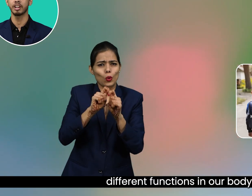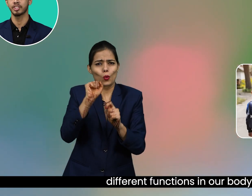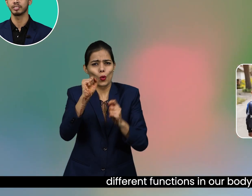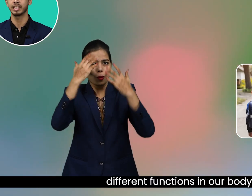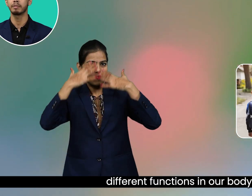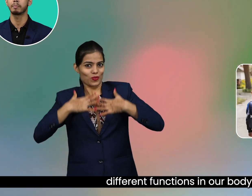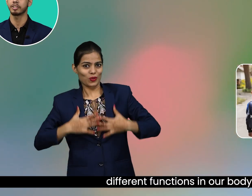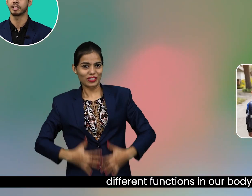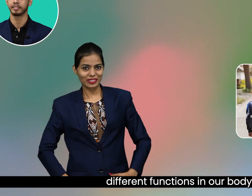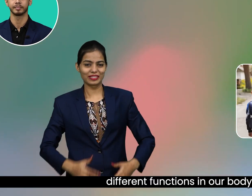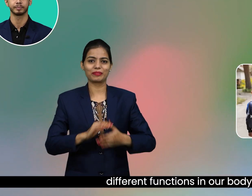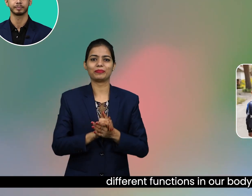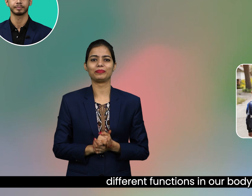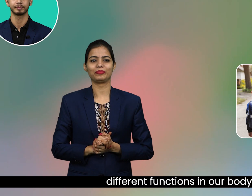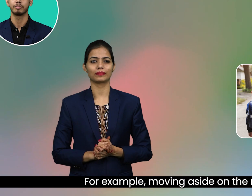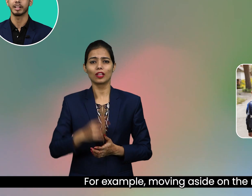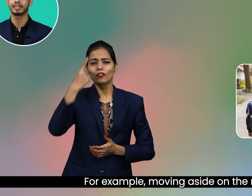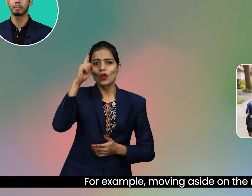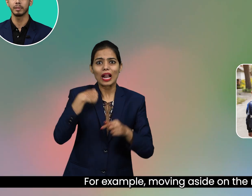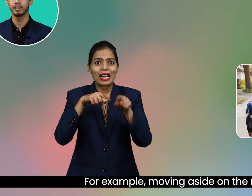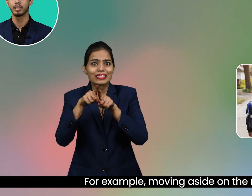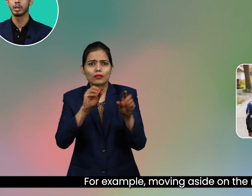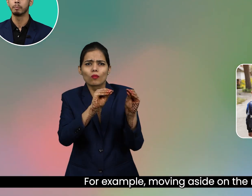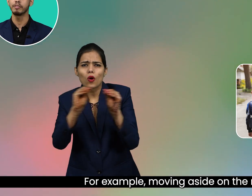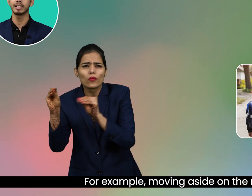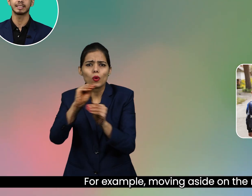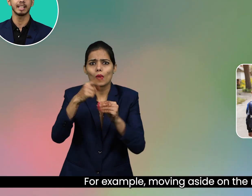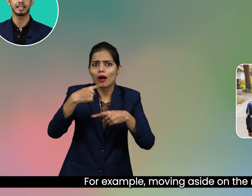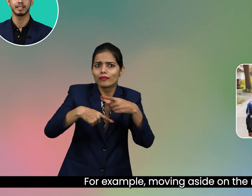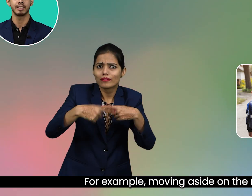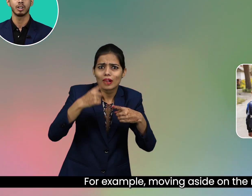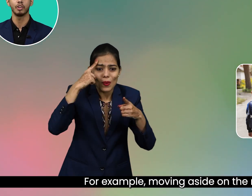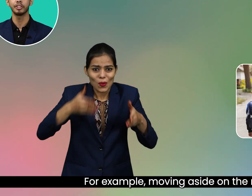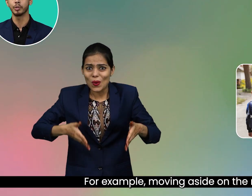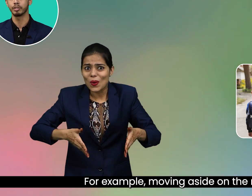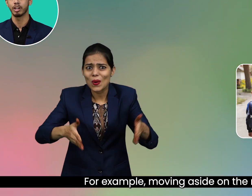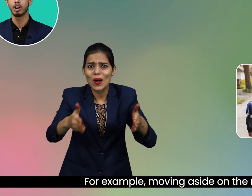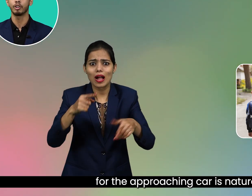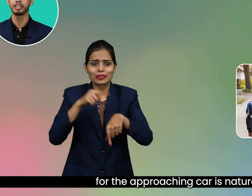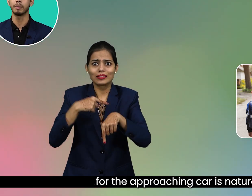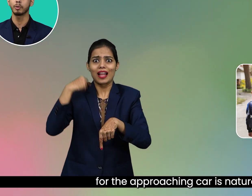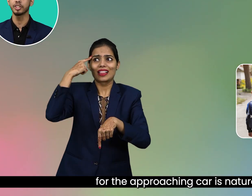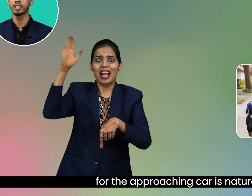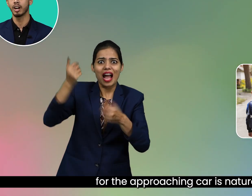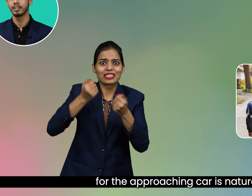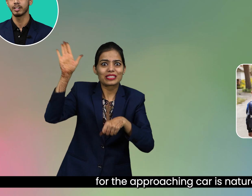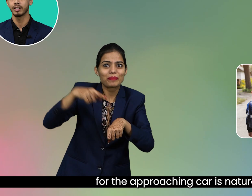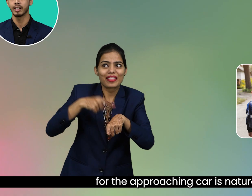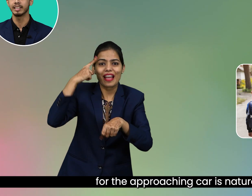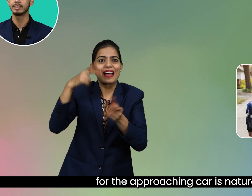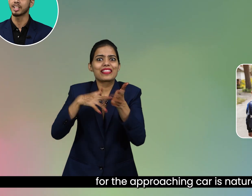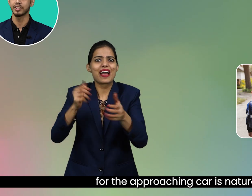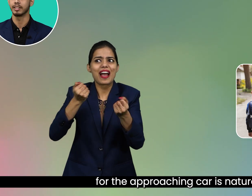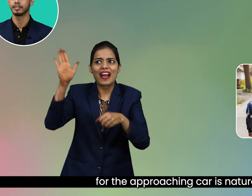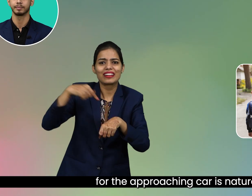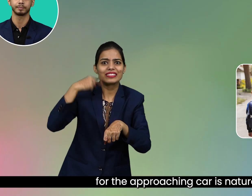different functions in our body. For example, moving aside on the road for the approaching car